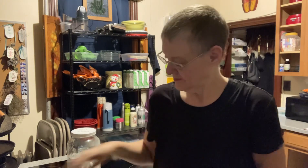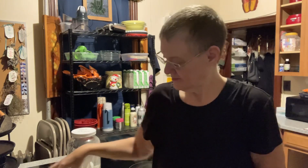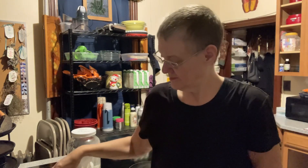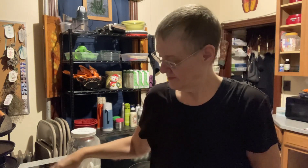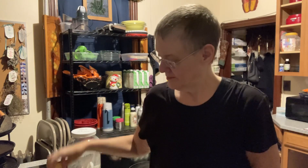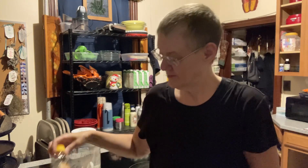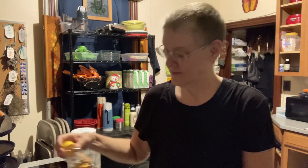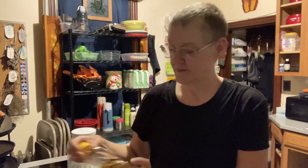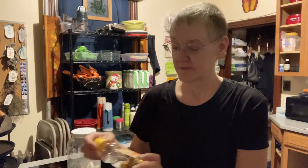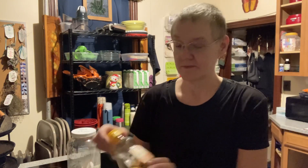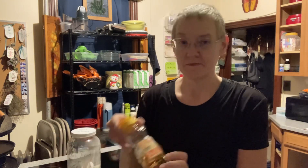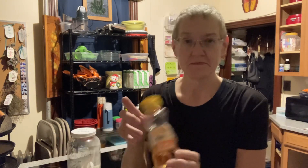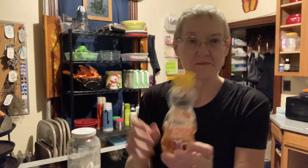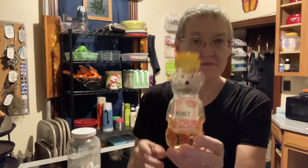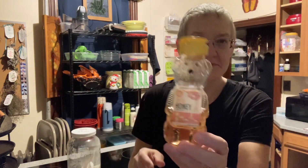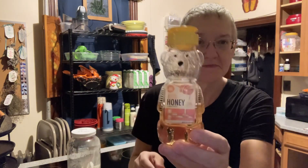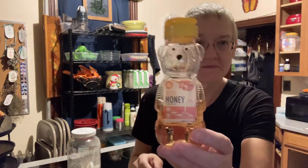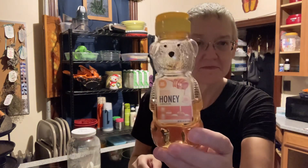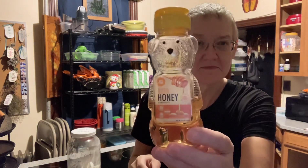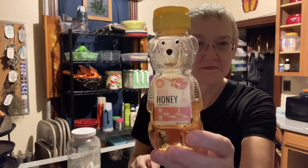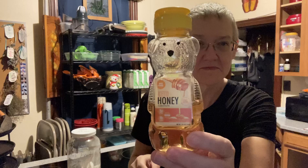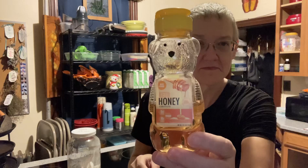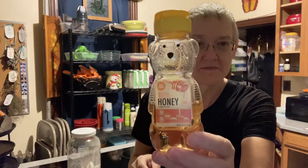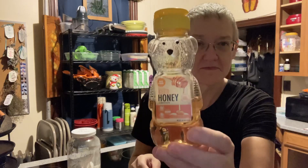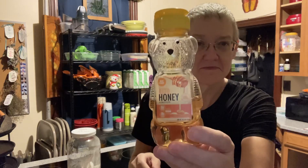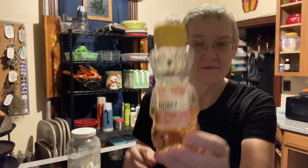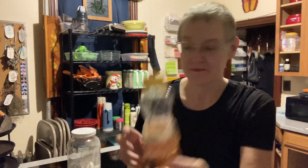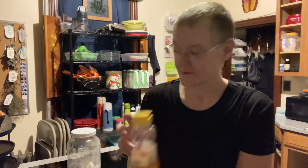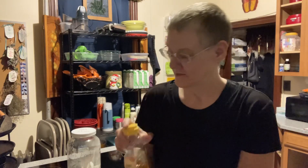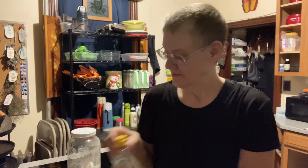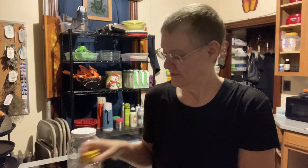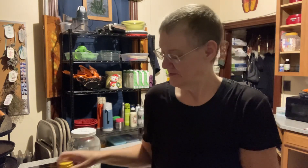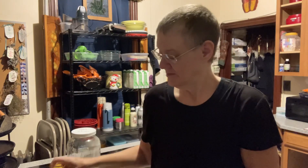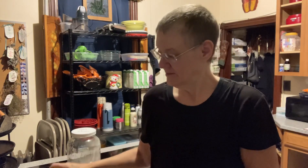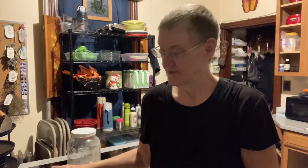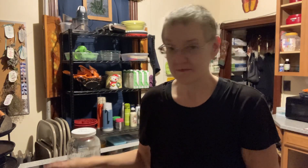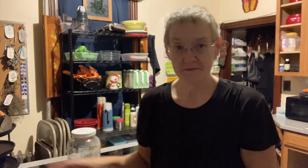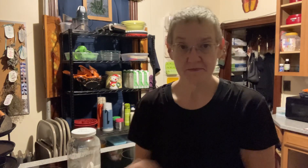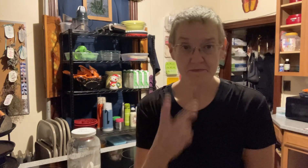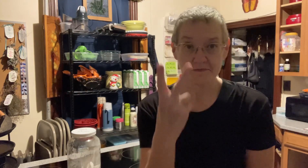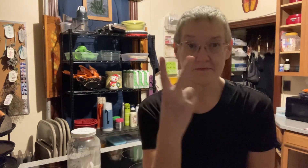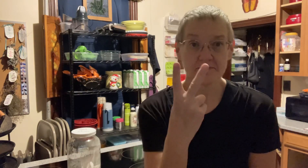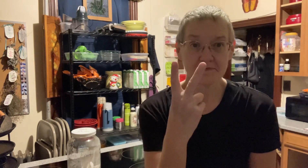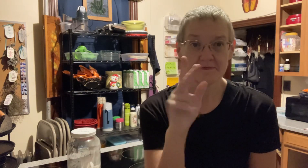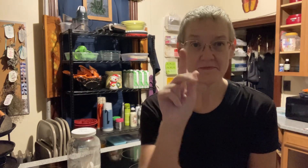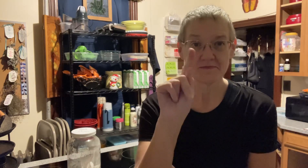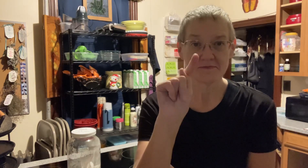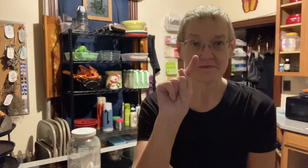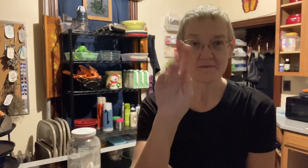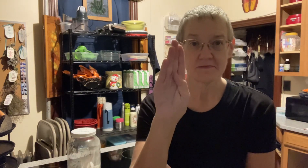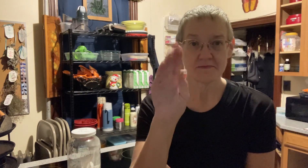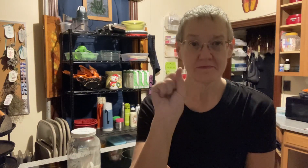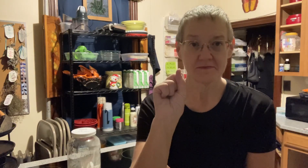And I mixed it with Chalk Zero imitation honey,